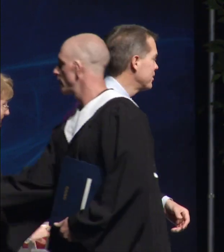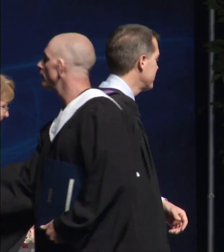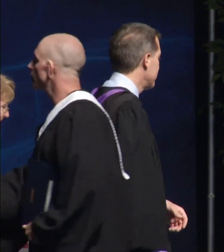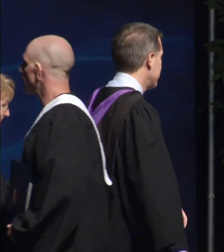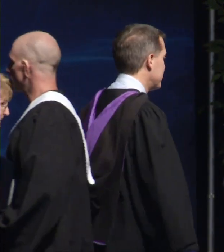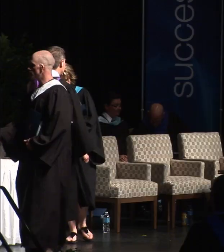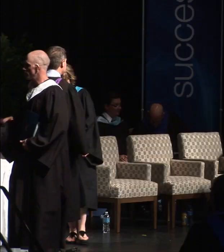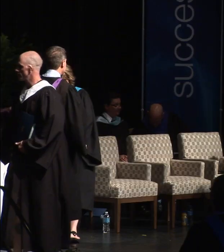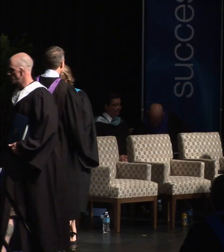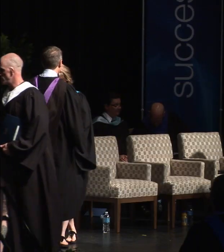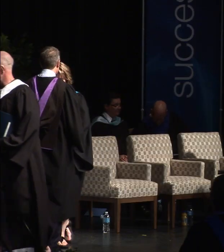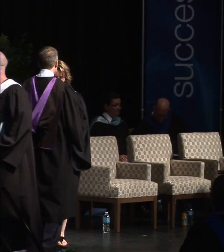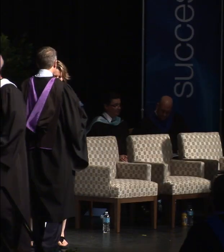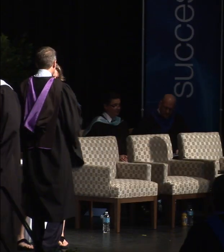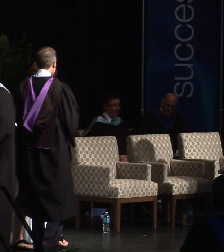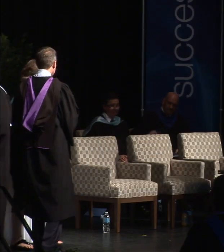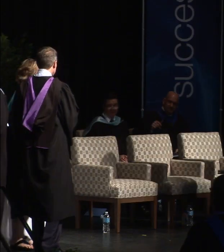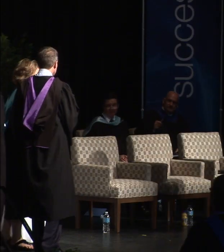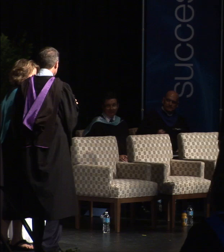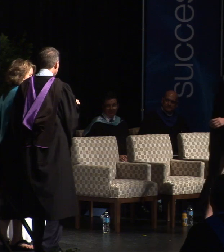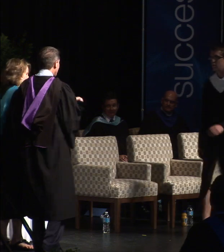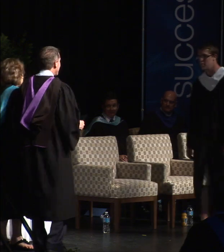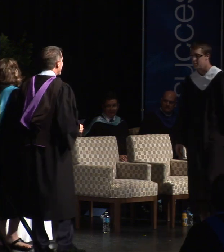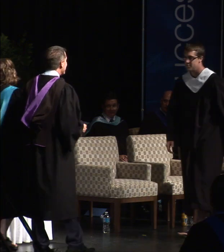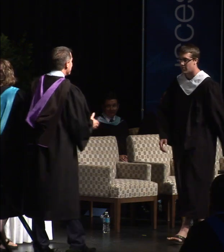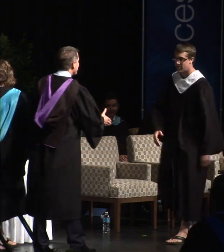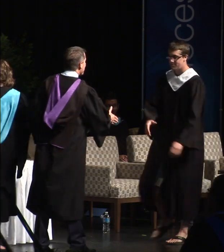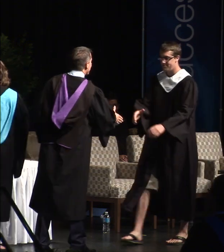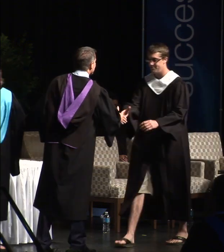Matthew Ryan Budden.